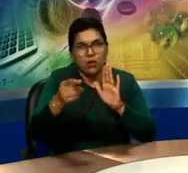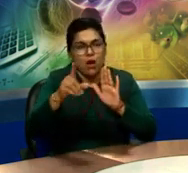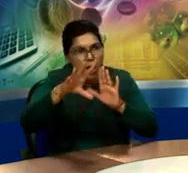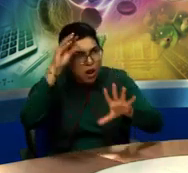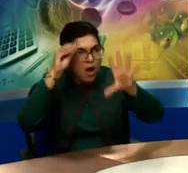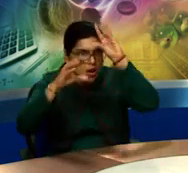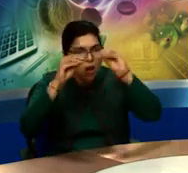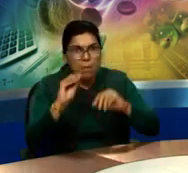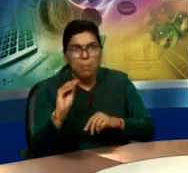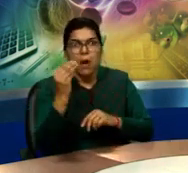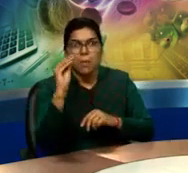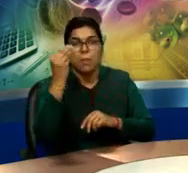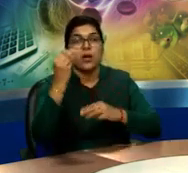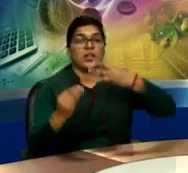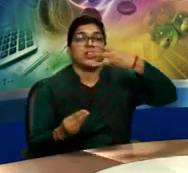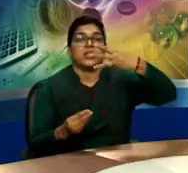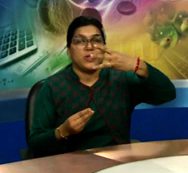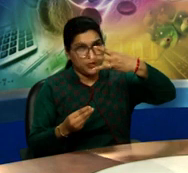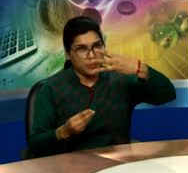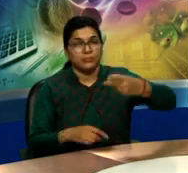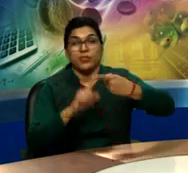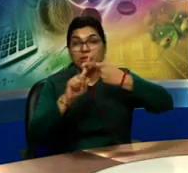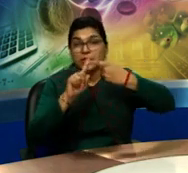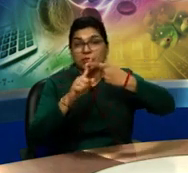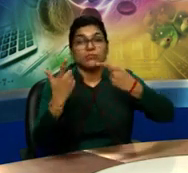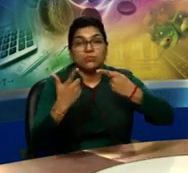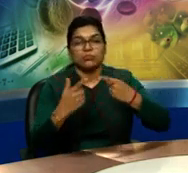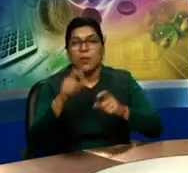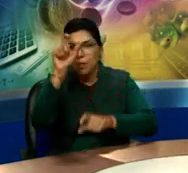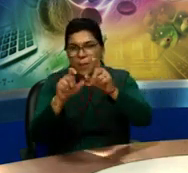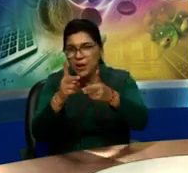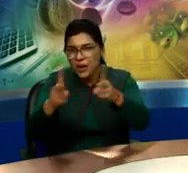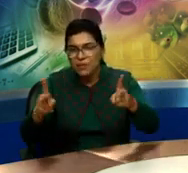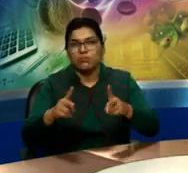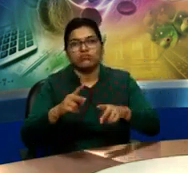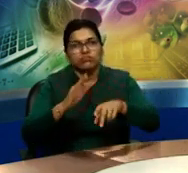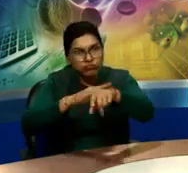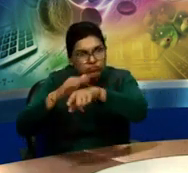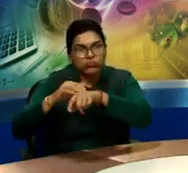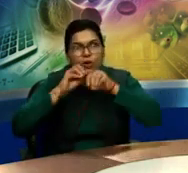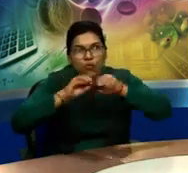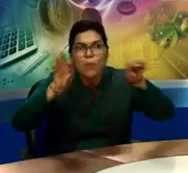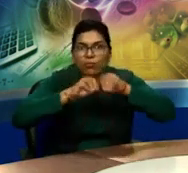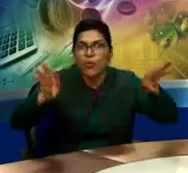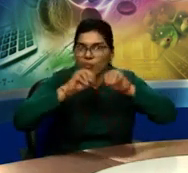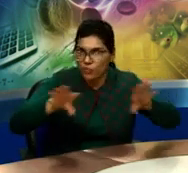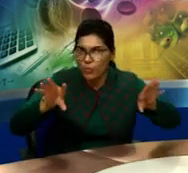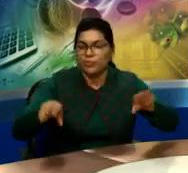And these are some points for raising ethical standards. The first is public disclosure